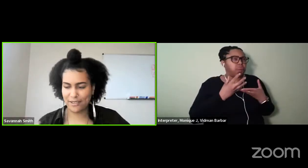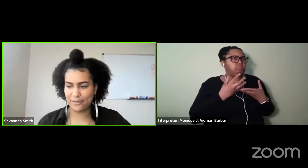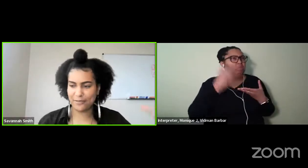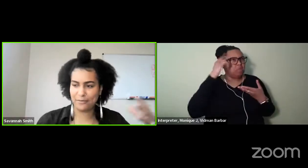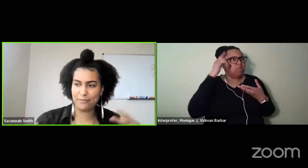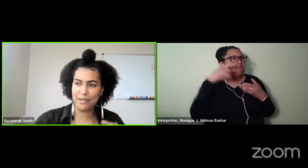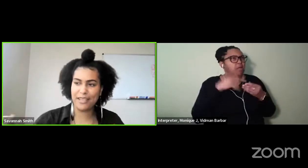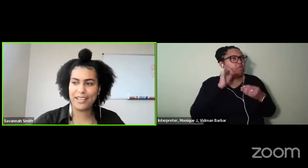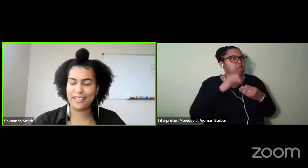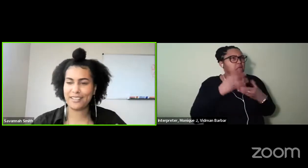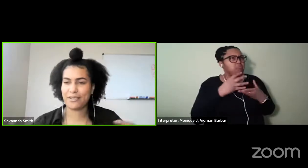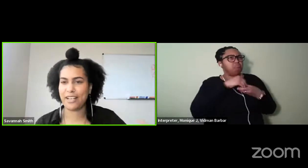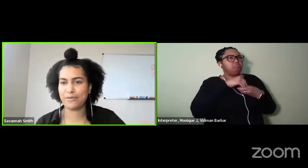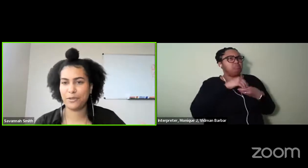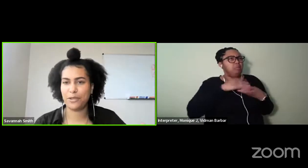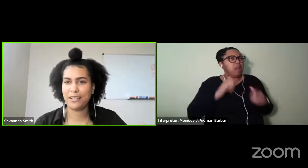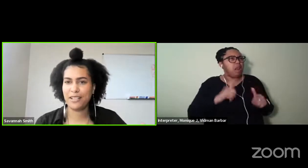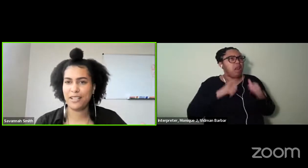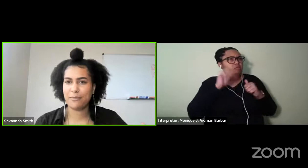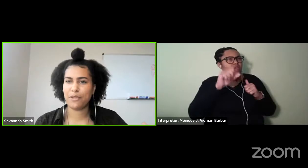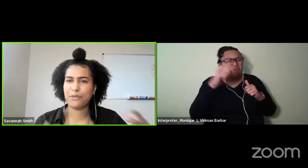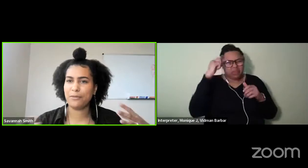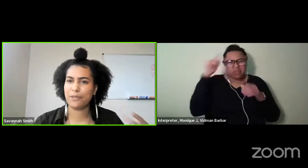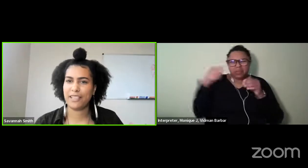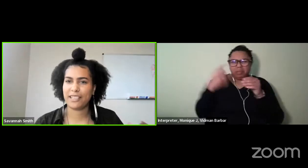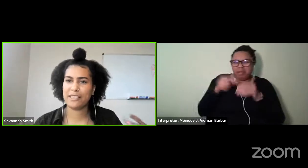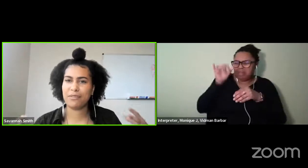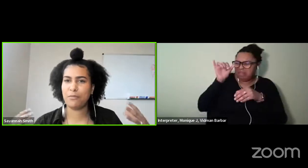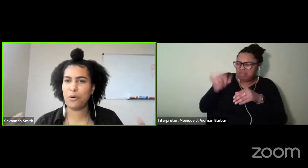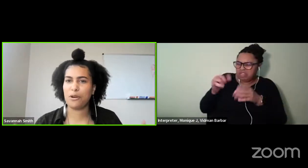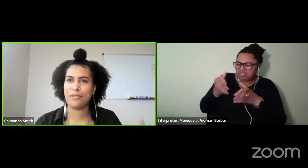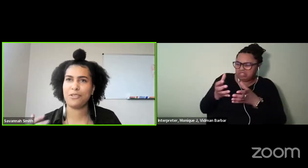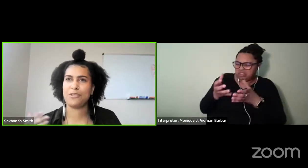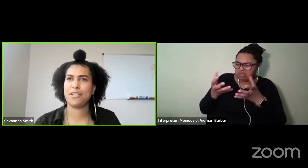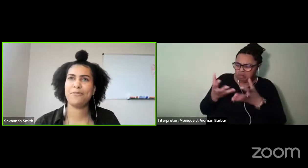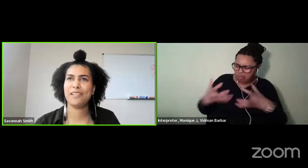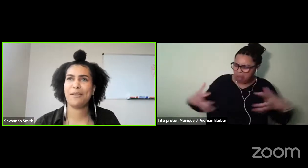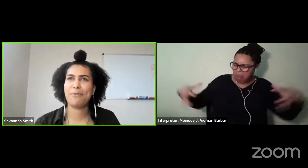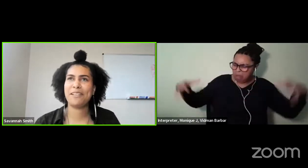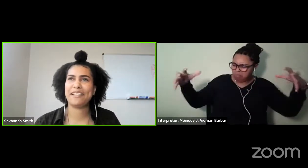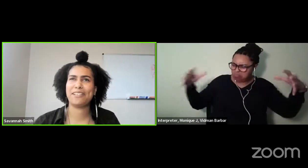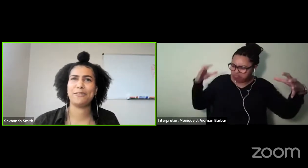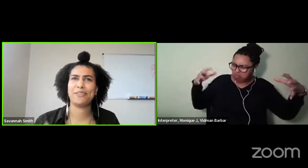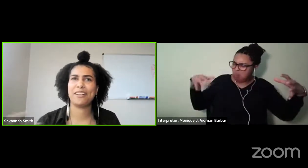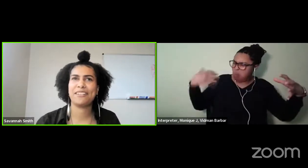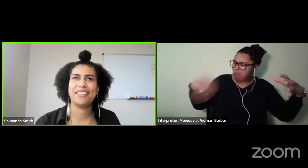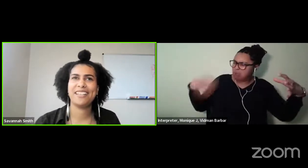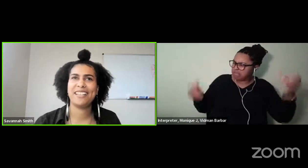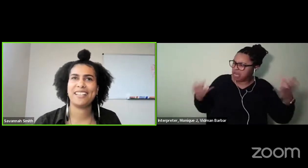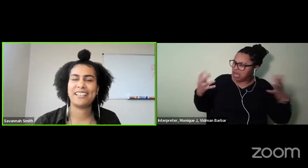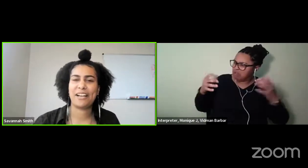vast, you know, being, this vast fluid, but you can feel like even more of yourself in that moment. Like